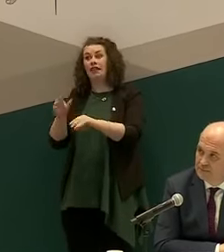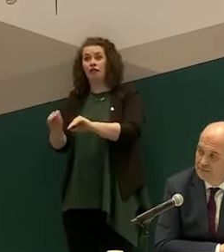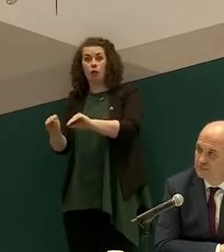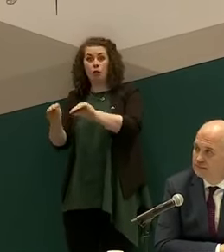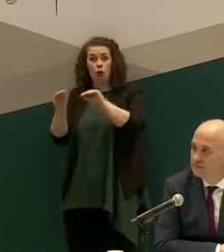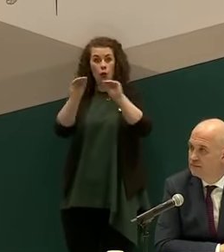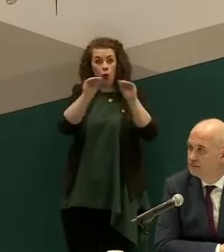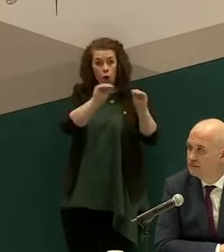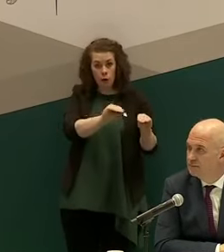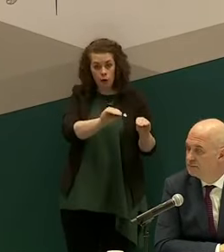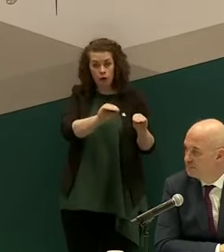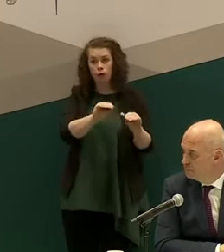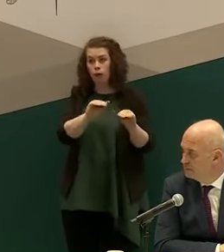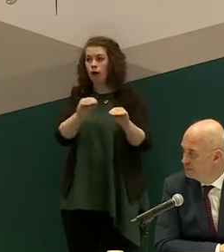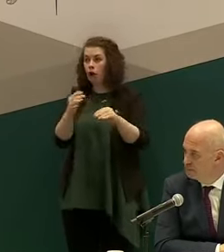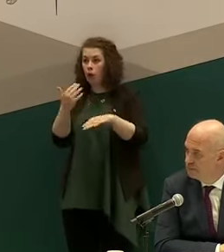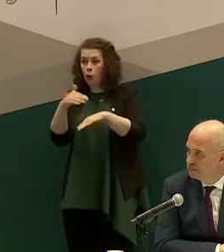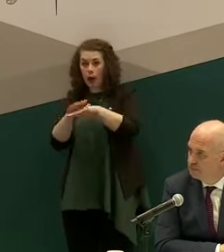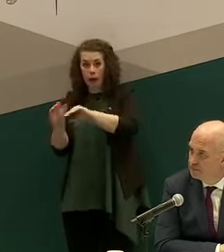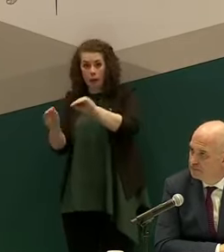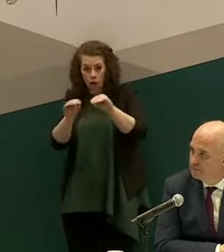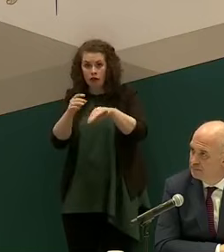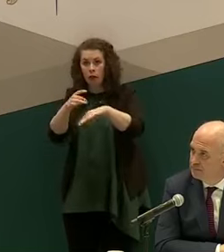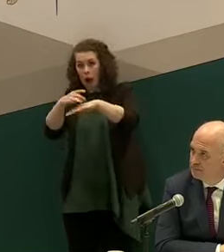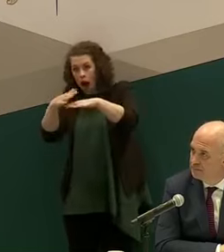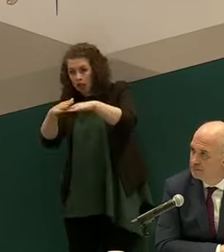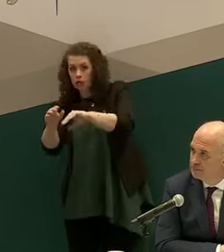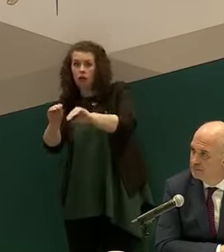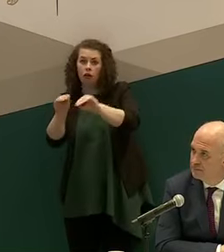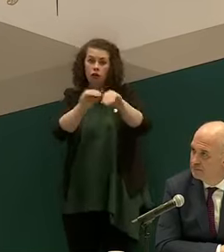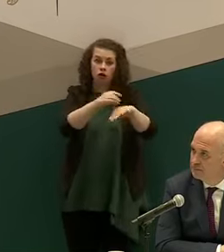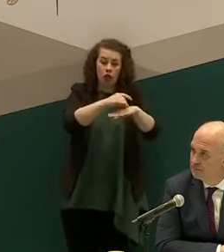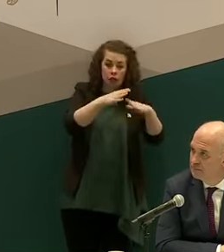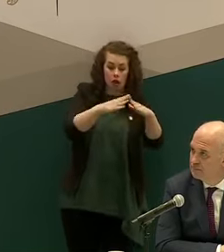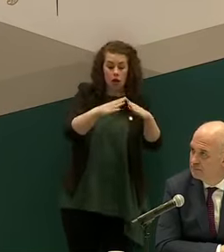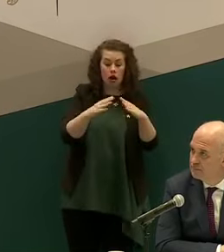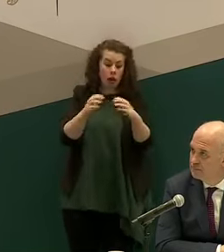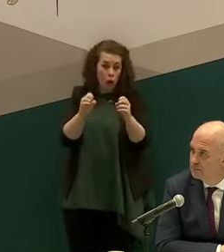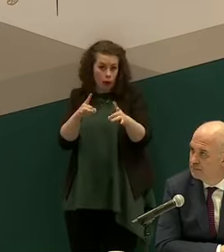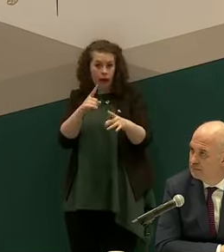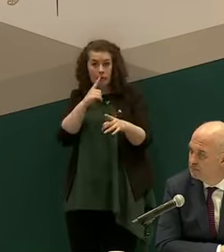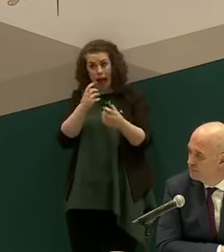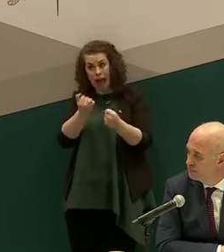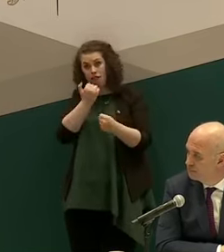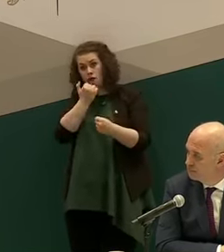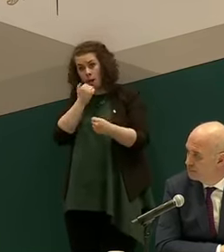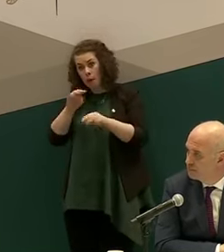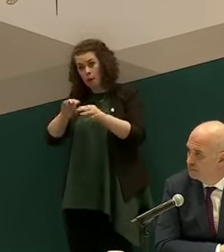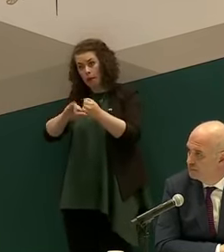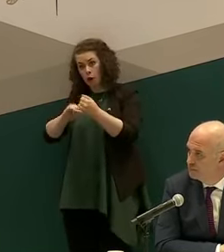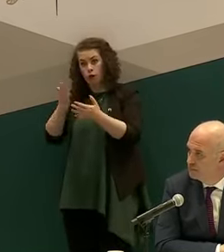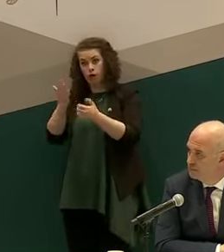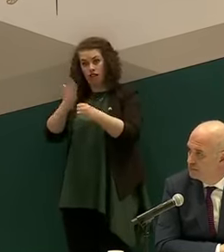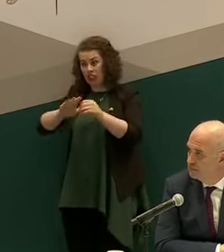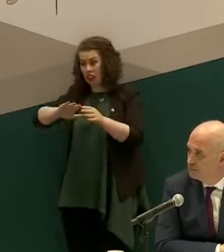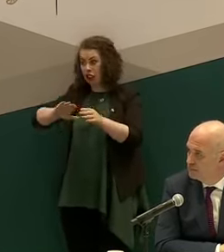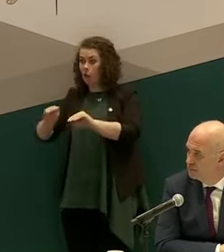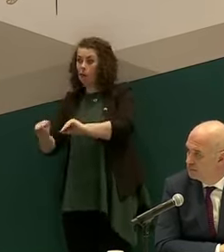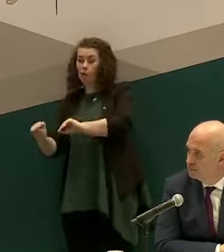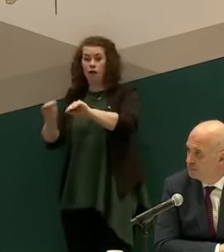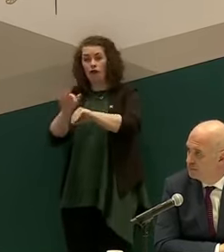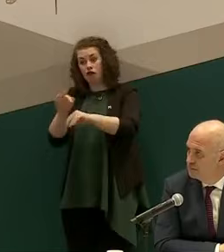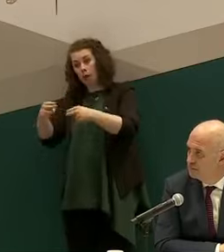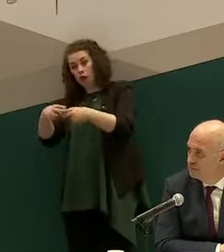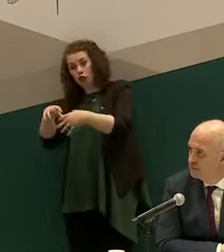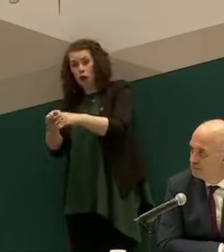be transferred possibly to hospital if that arose. But I wonder, are there any figures for the number of patients who've been transferred since this outbreak started from